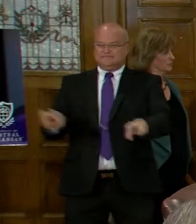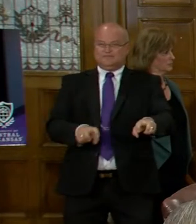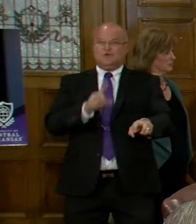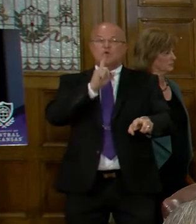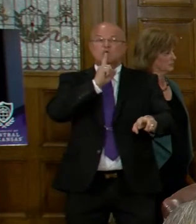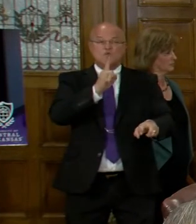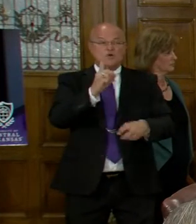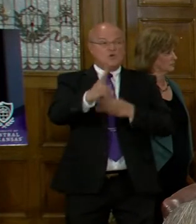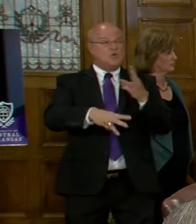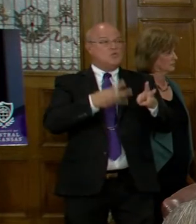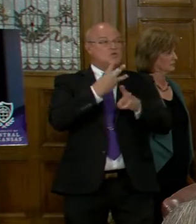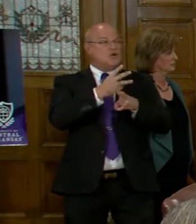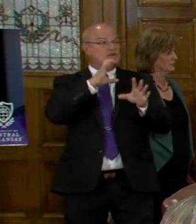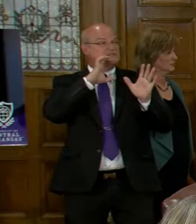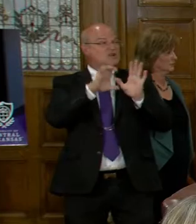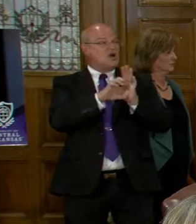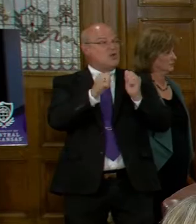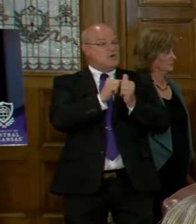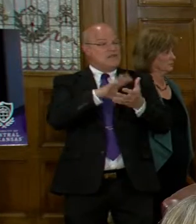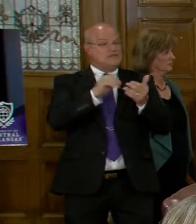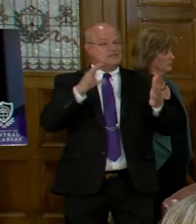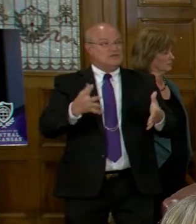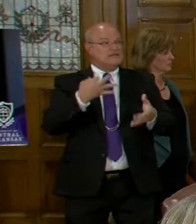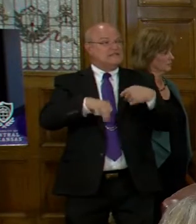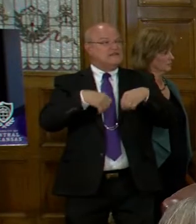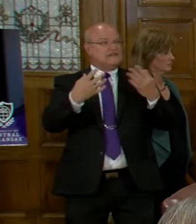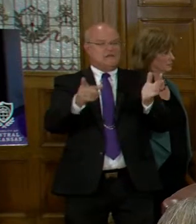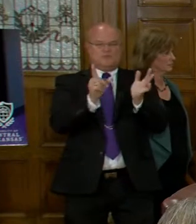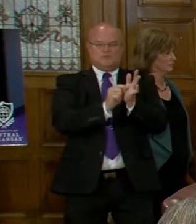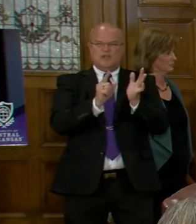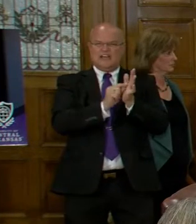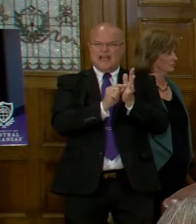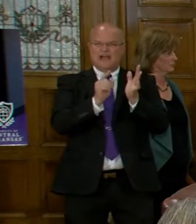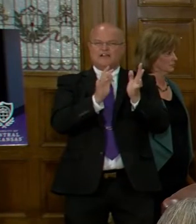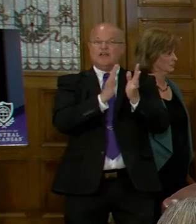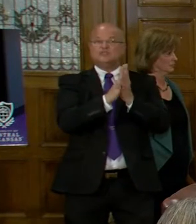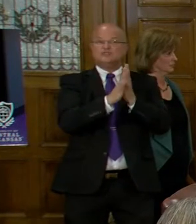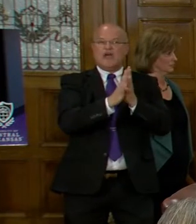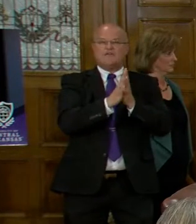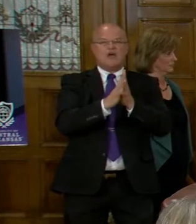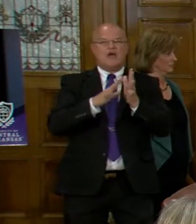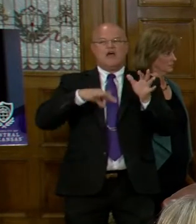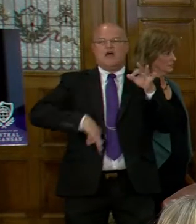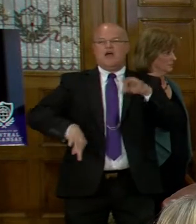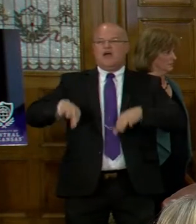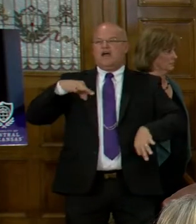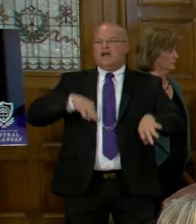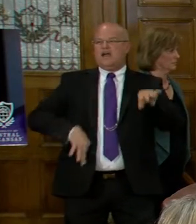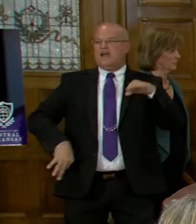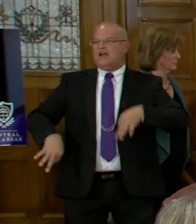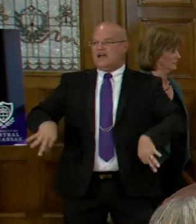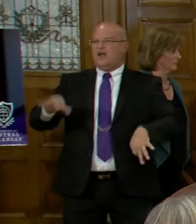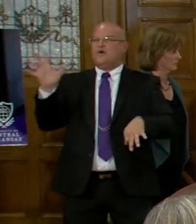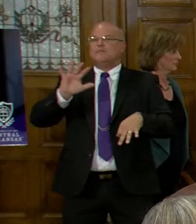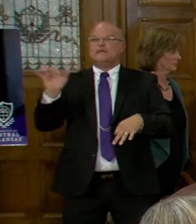real-world scenarios with those students, and instead of giving them printouts of traffic, they'll gain real experience at what it